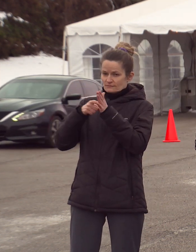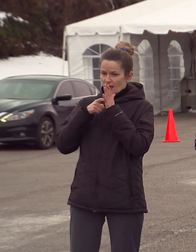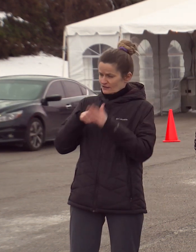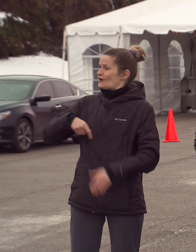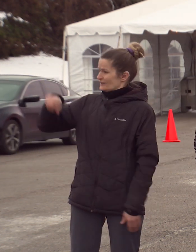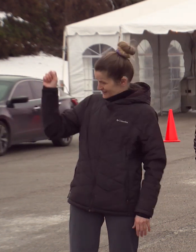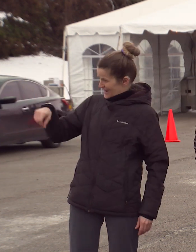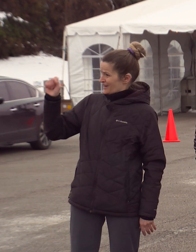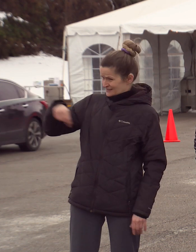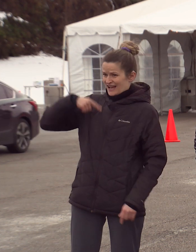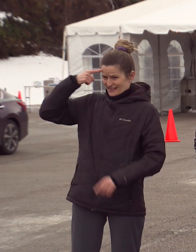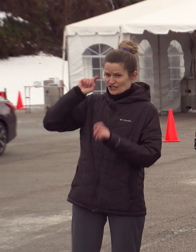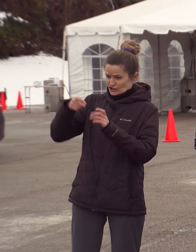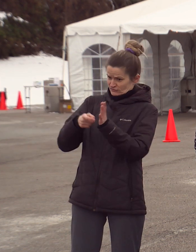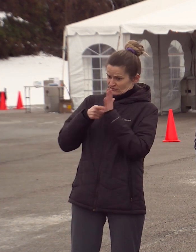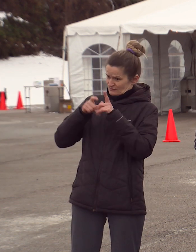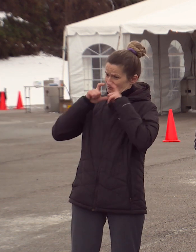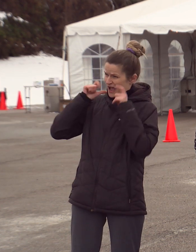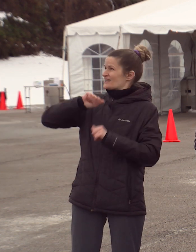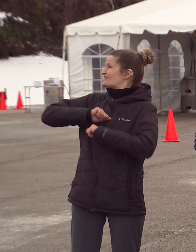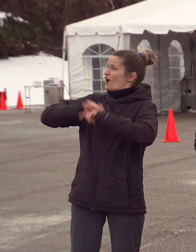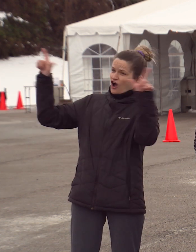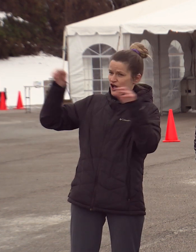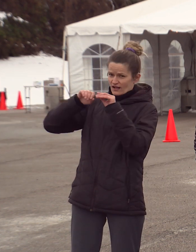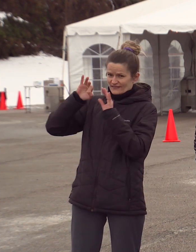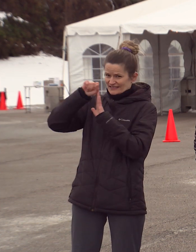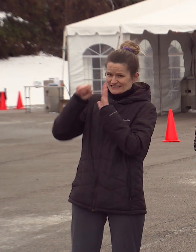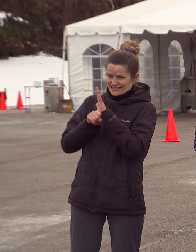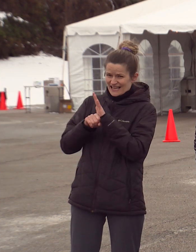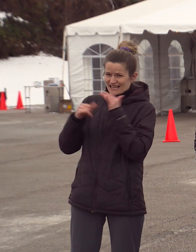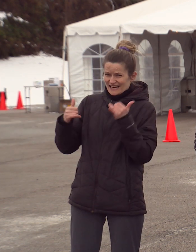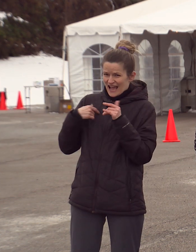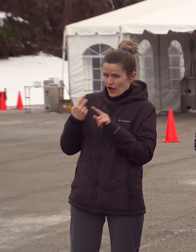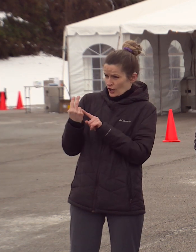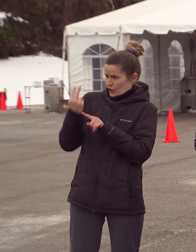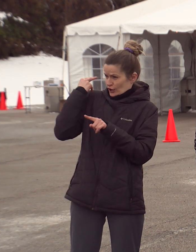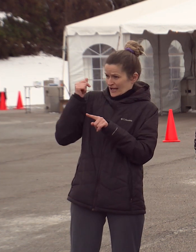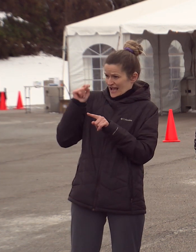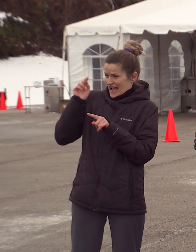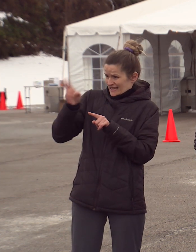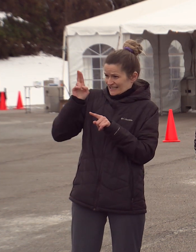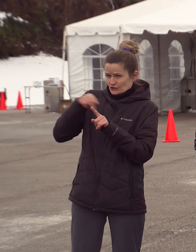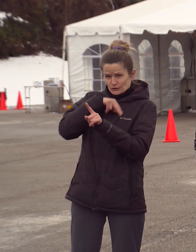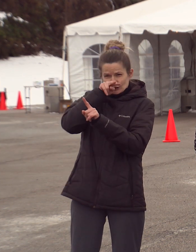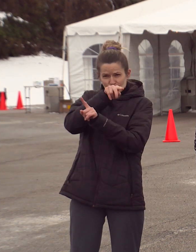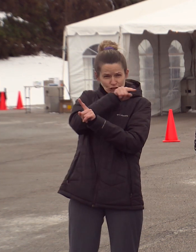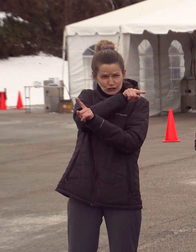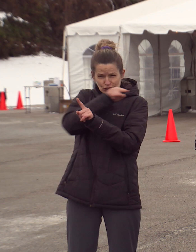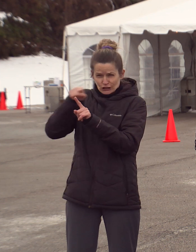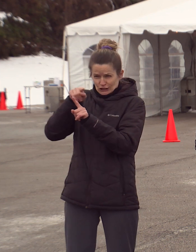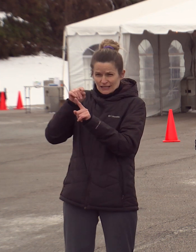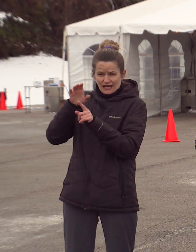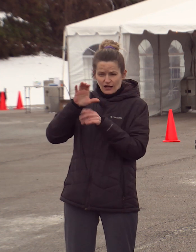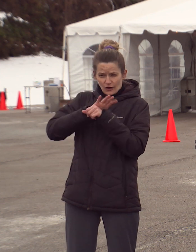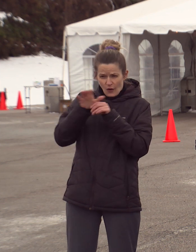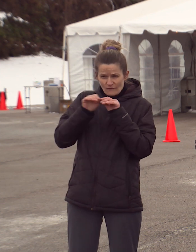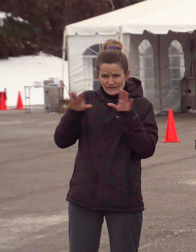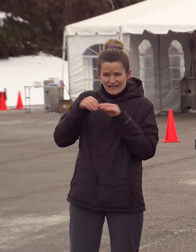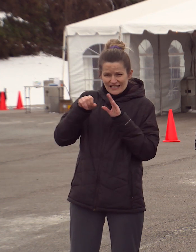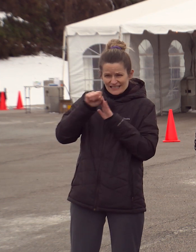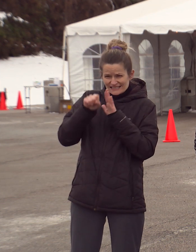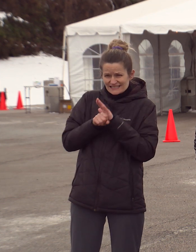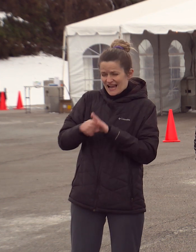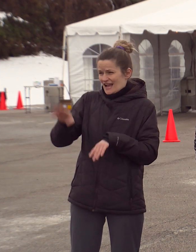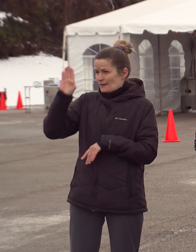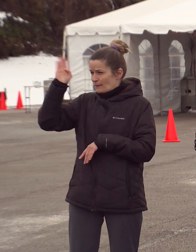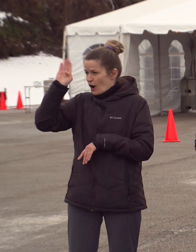when you look at the history of COVID in the state, and you look at how Baltimore and Prince George's